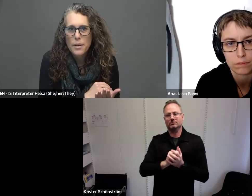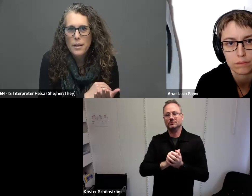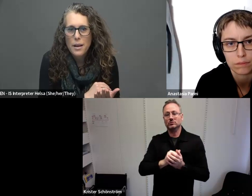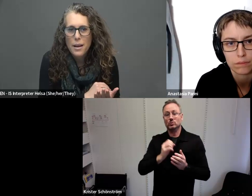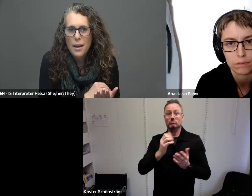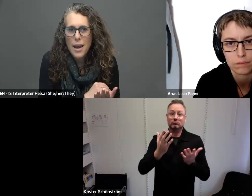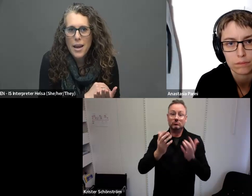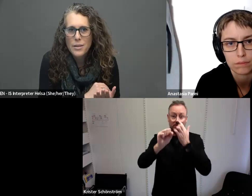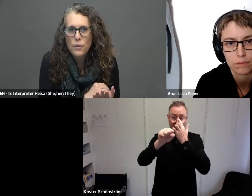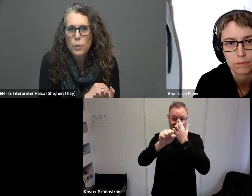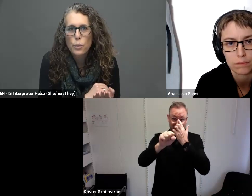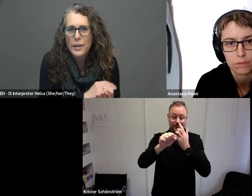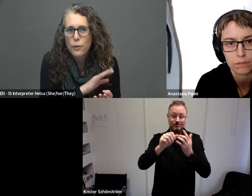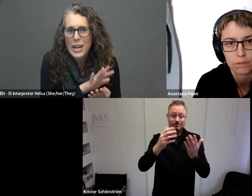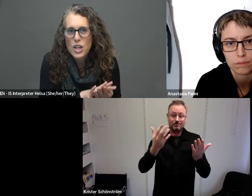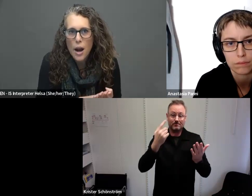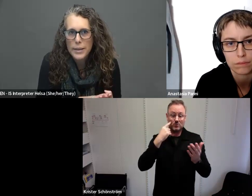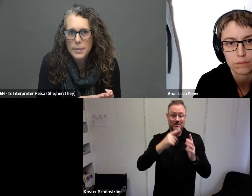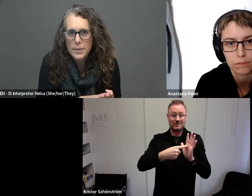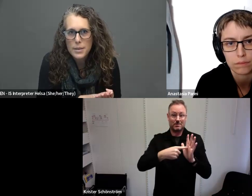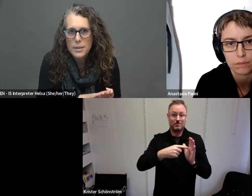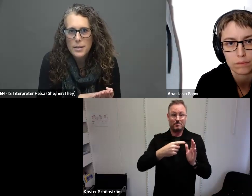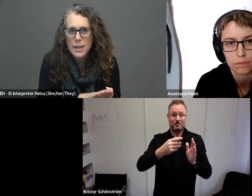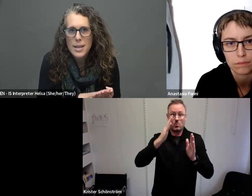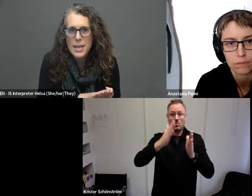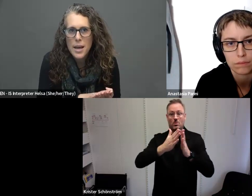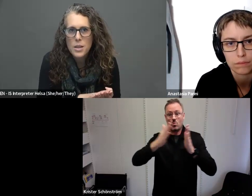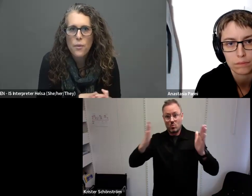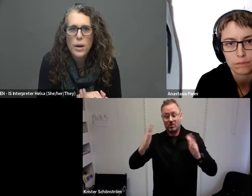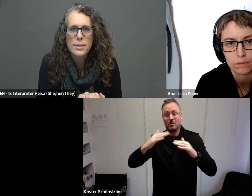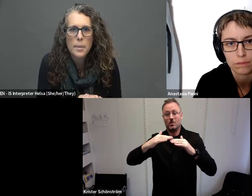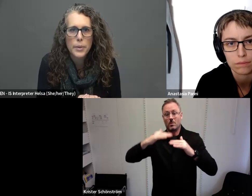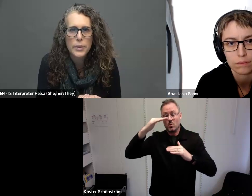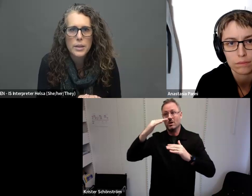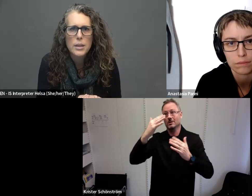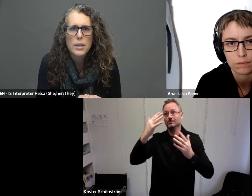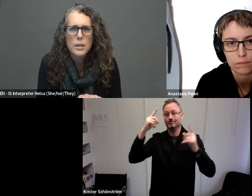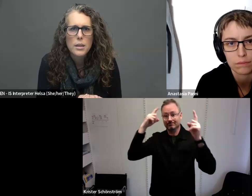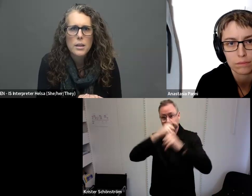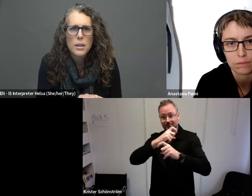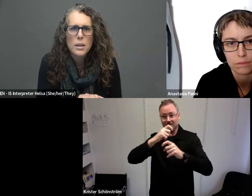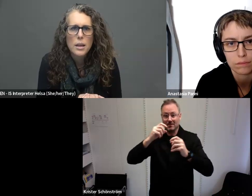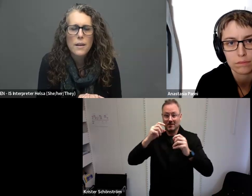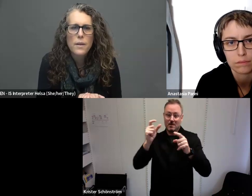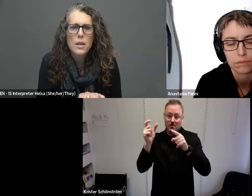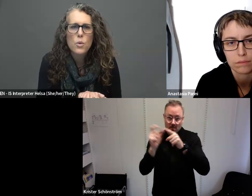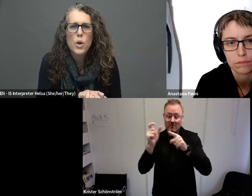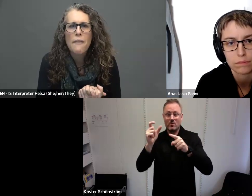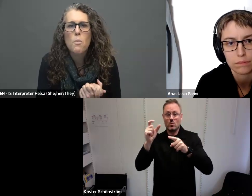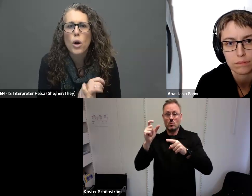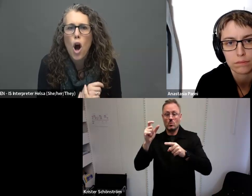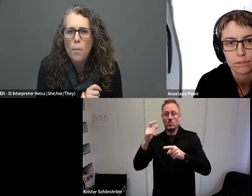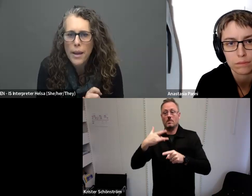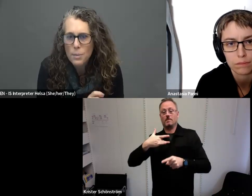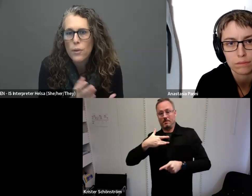And a sort of a rubric for each item in the test. So for example, if you have